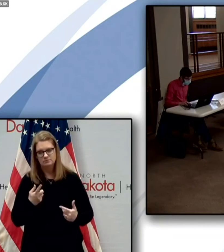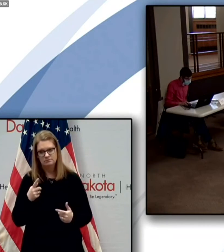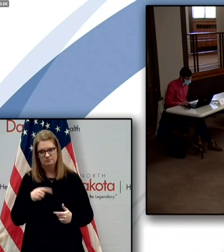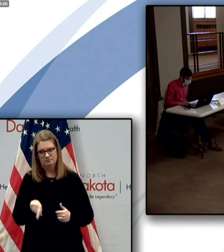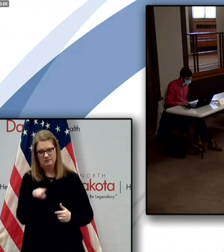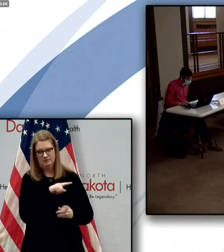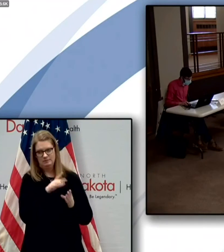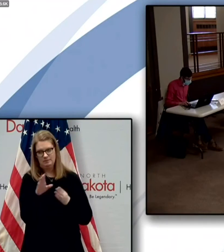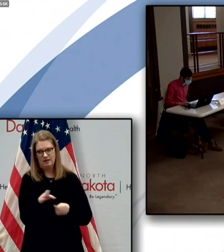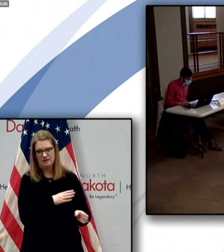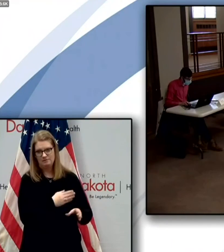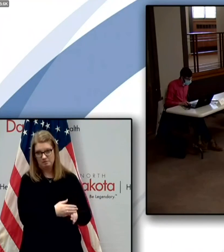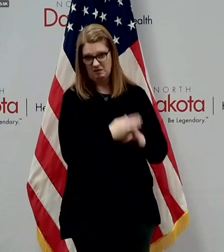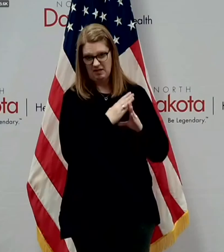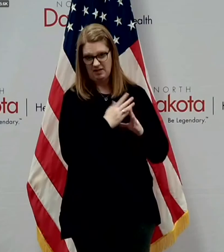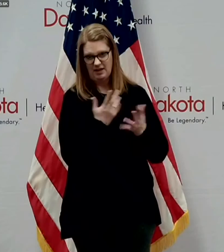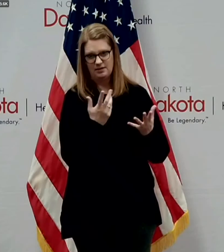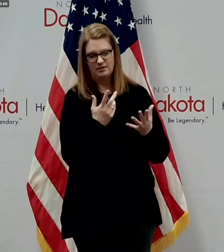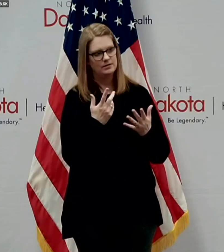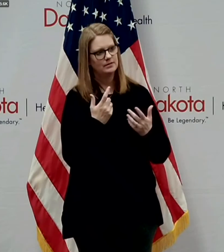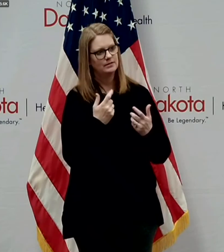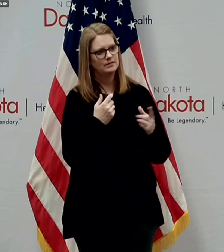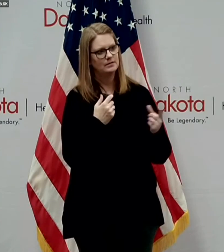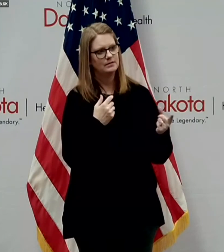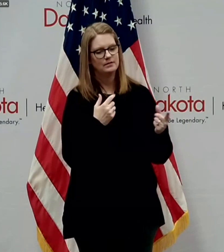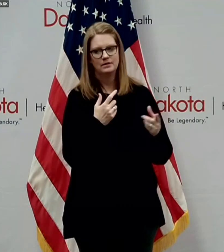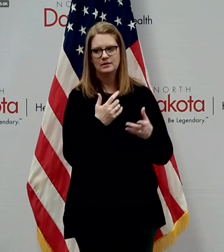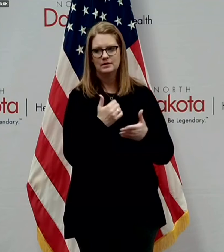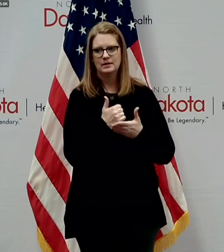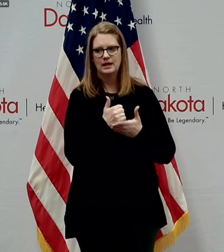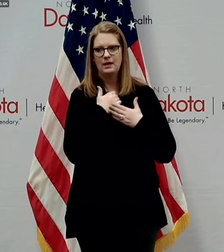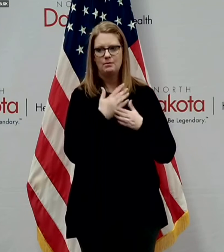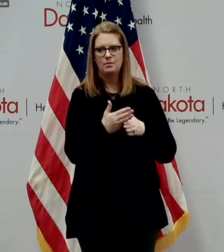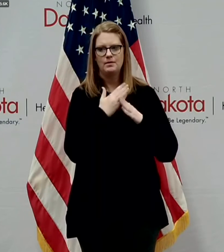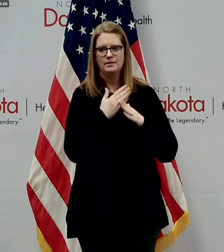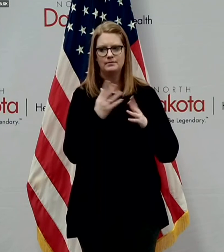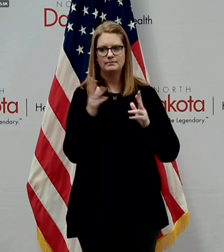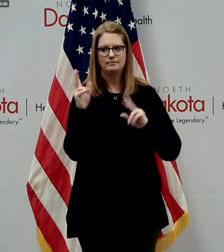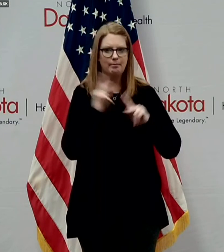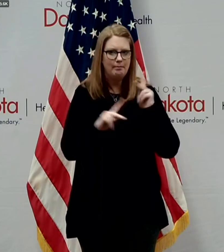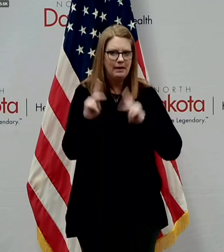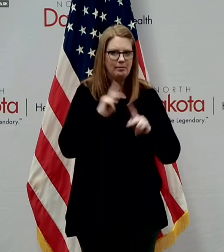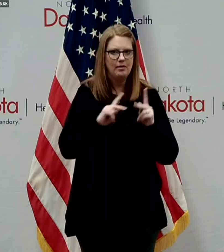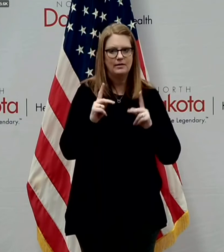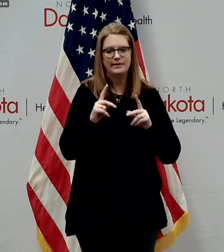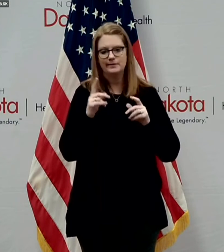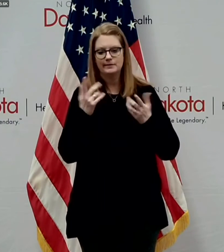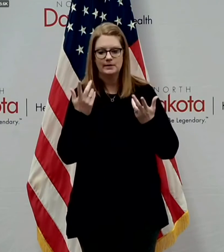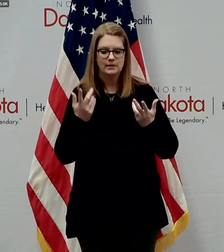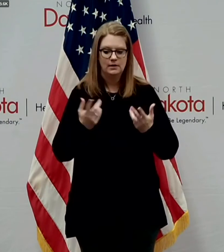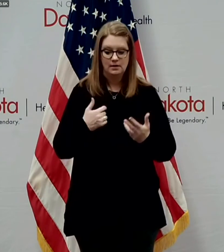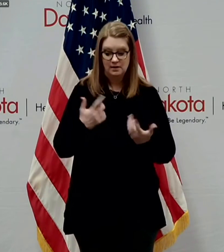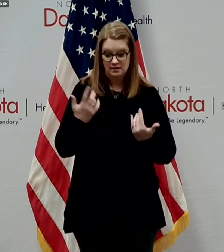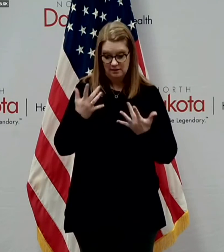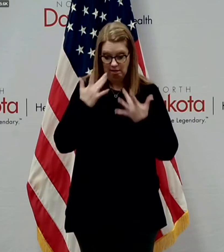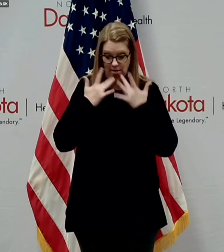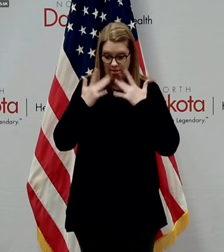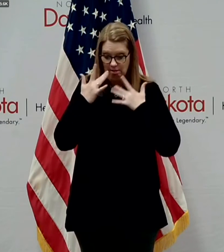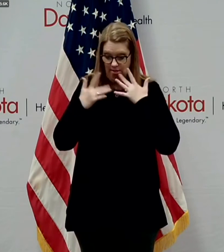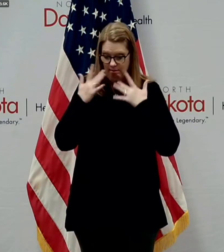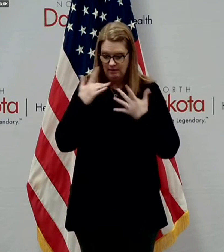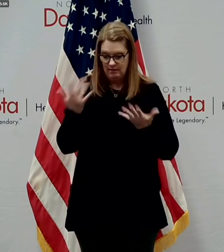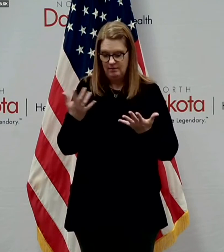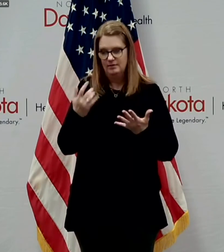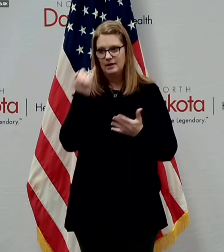anything to help prevent that? Help prevent what? Help? People potentially going to work because they have to if